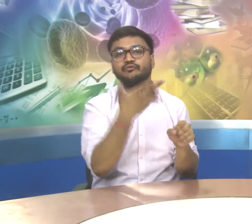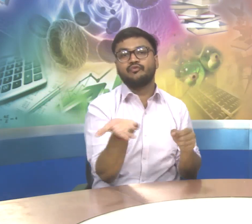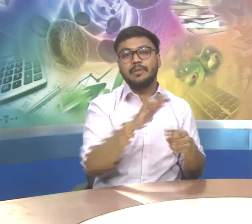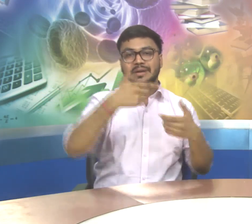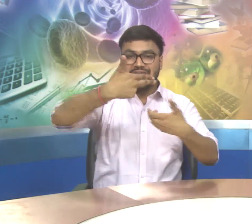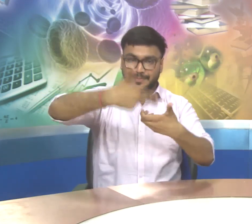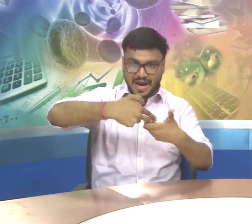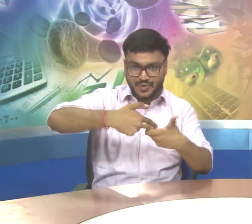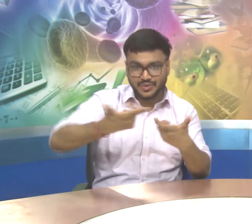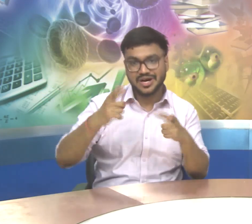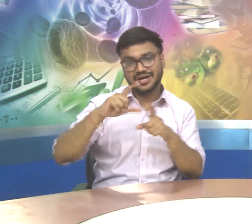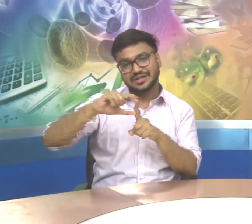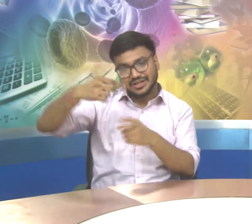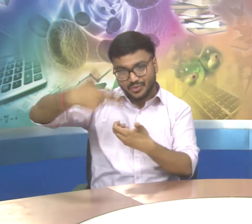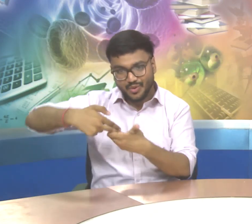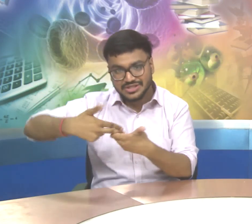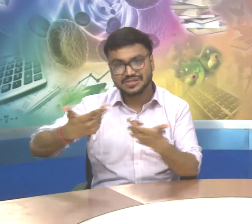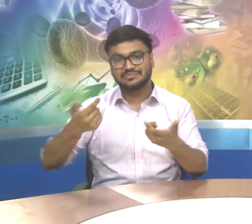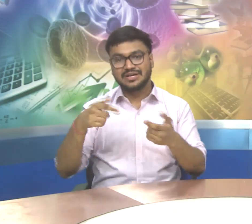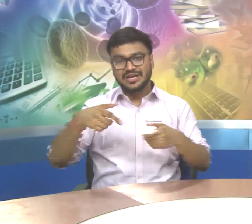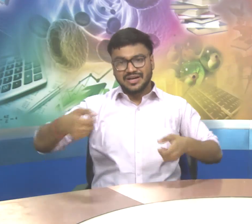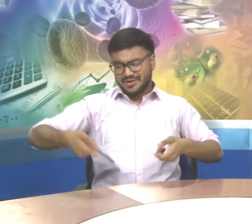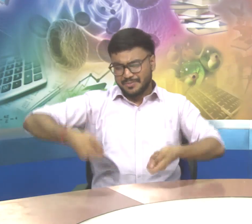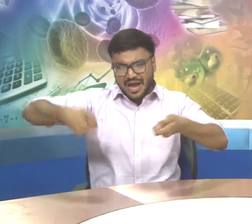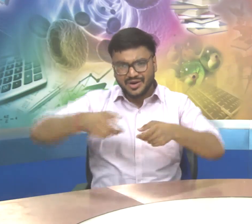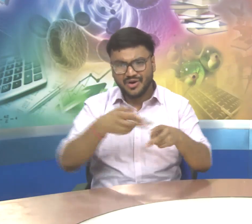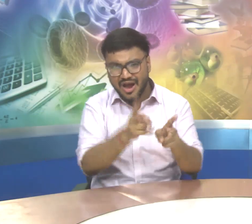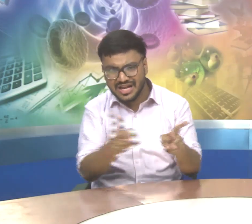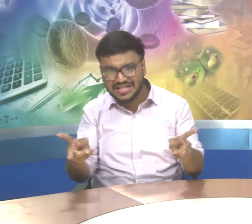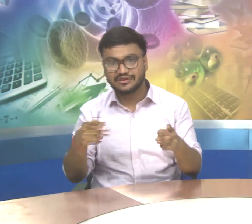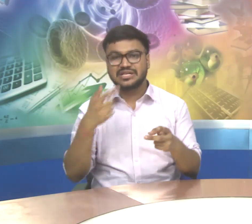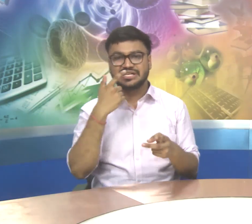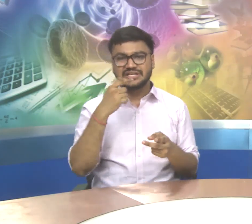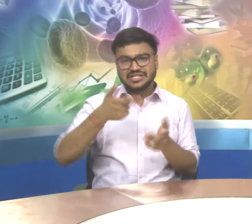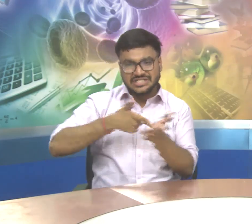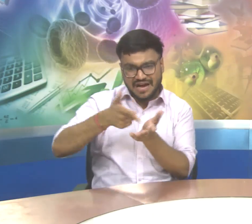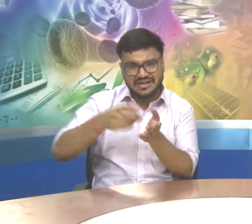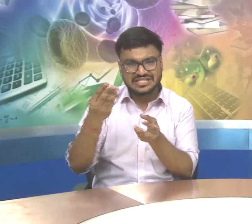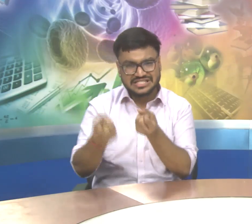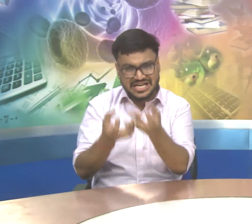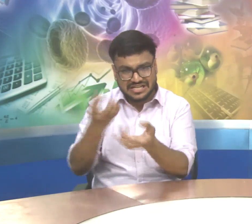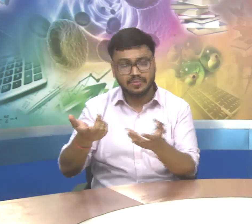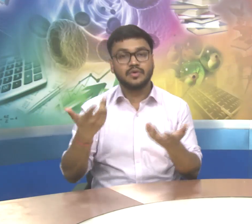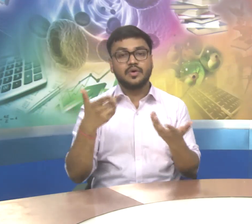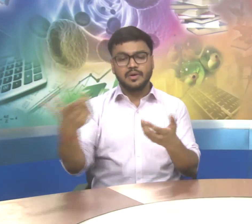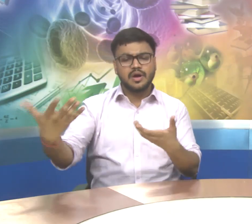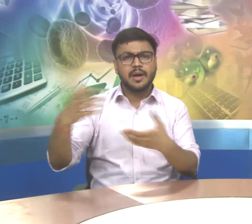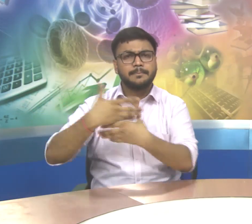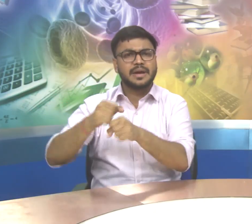and are non-renewable. Like petroleum, it includes